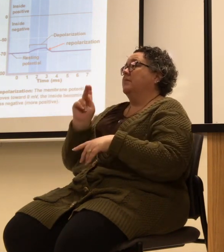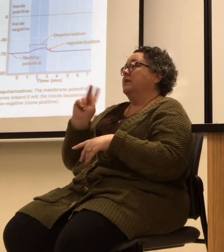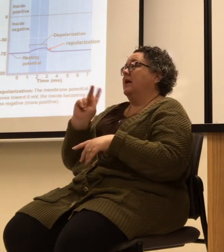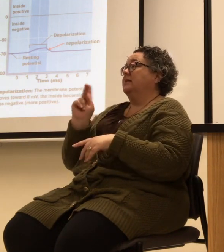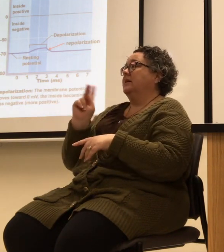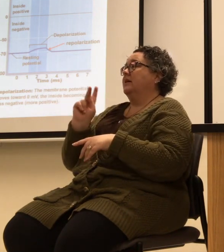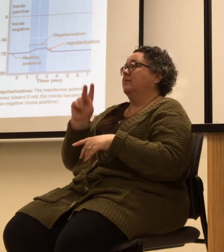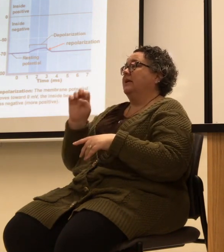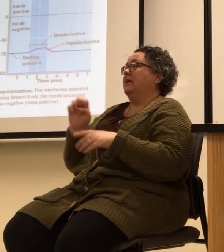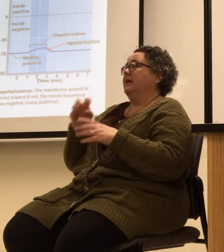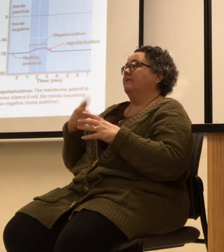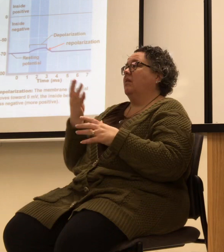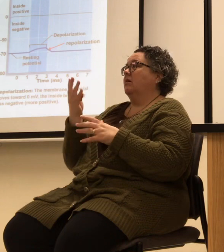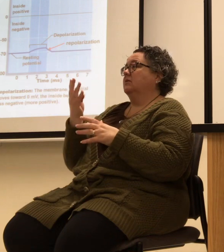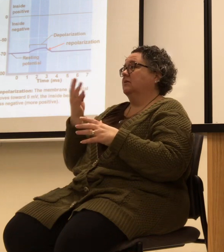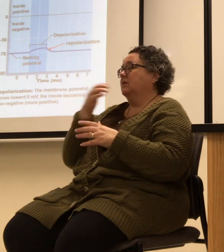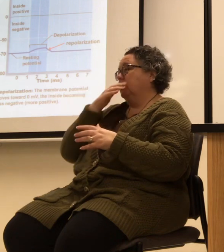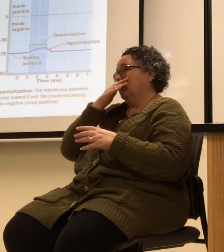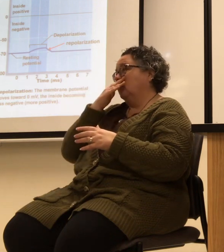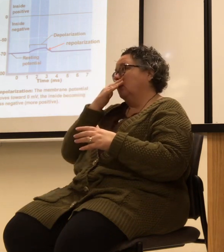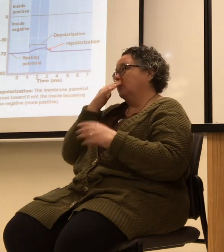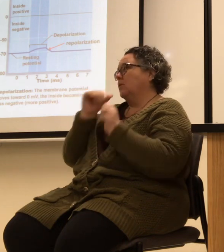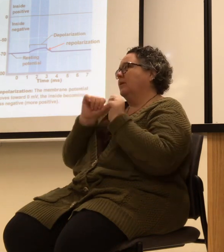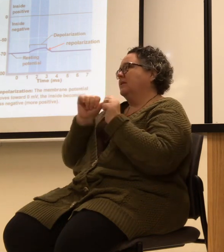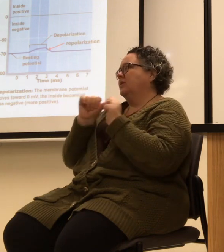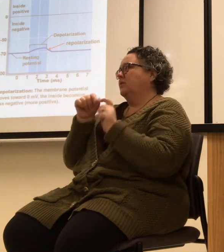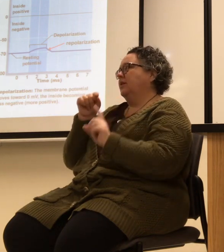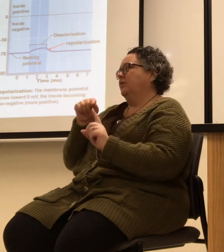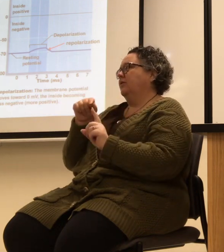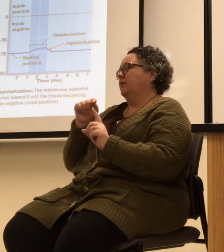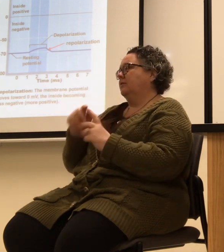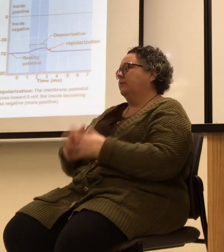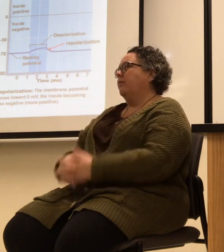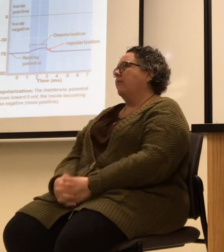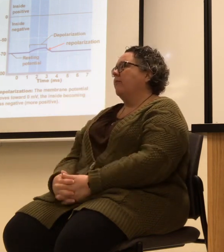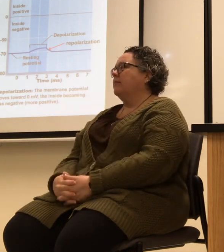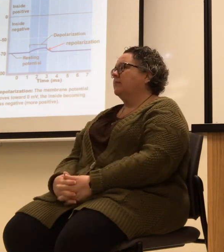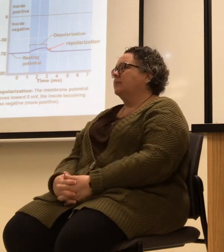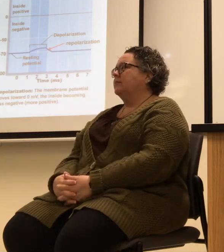efflux. So we continue here.